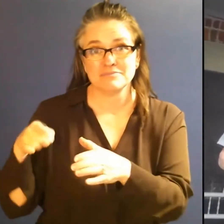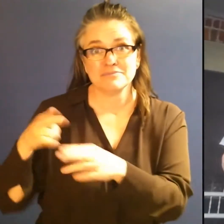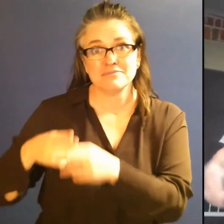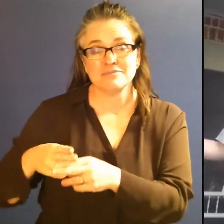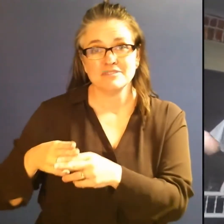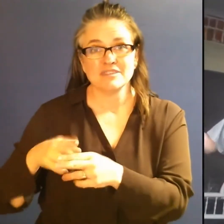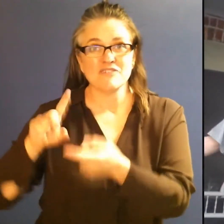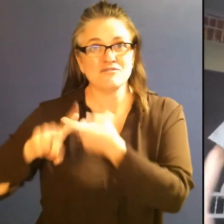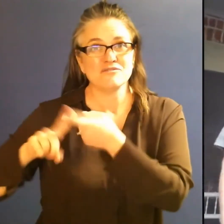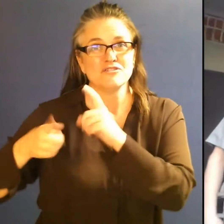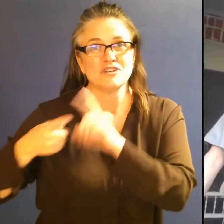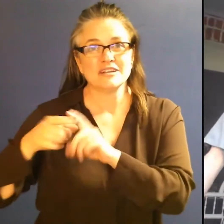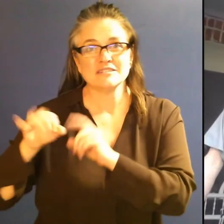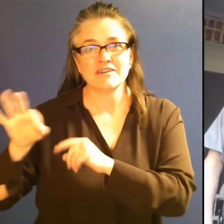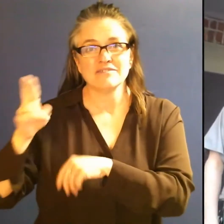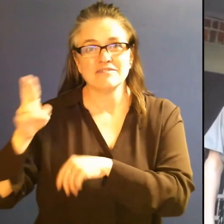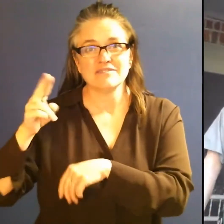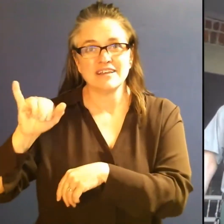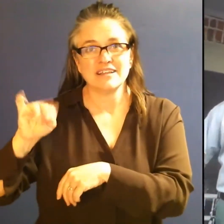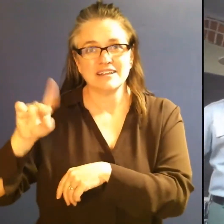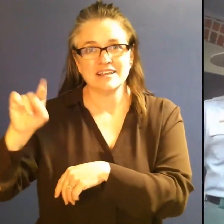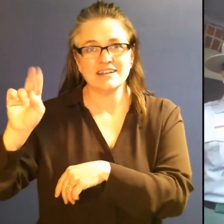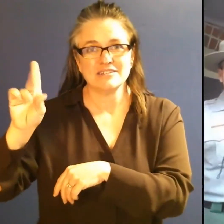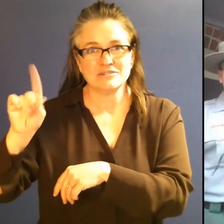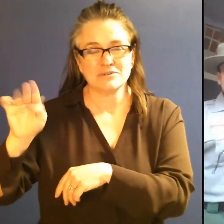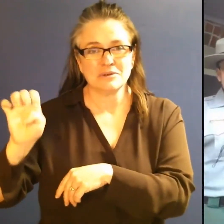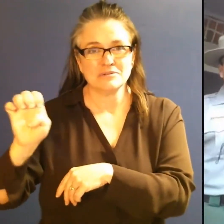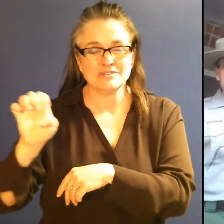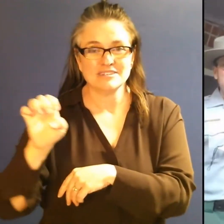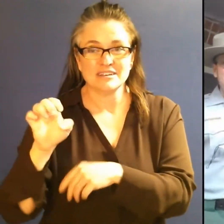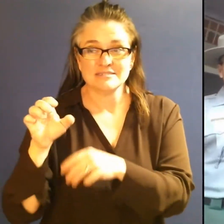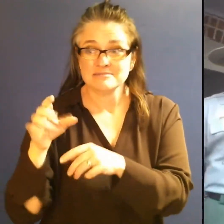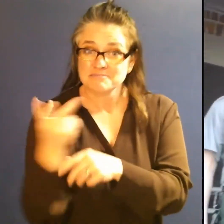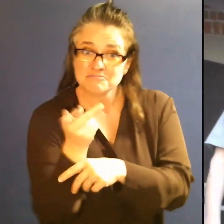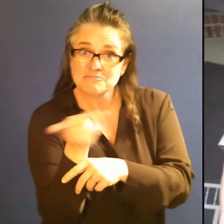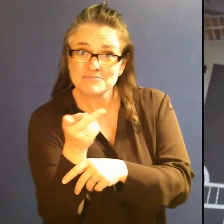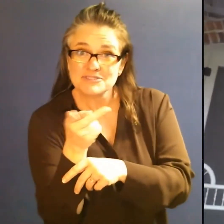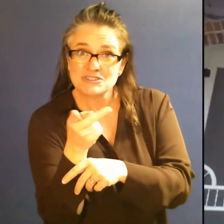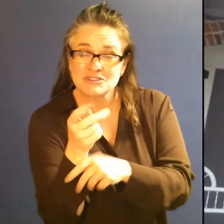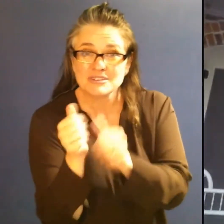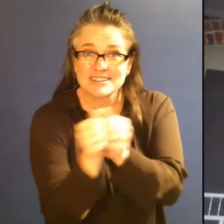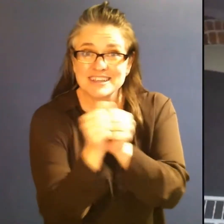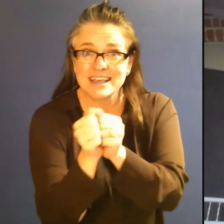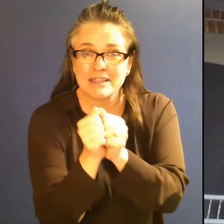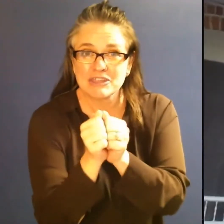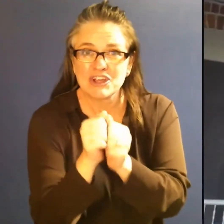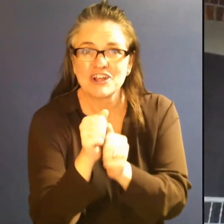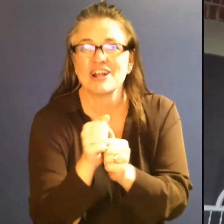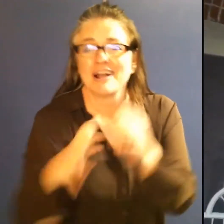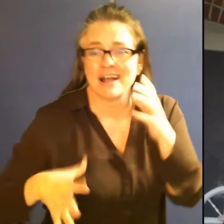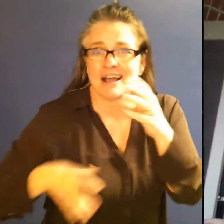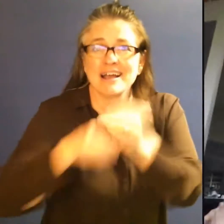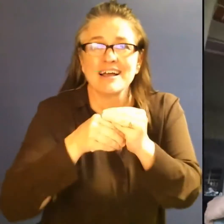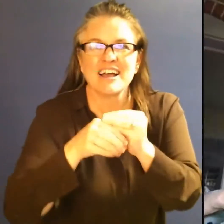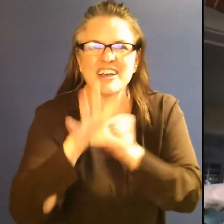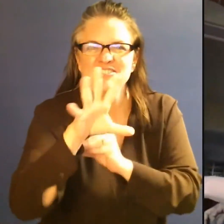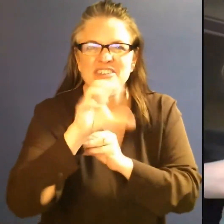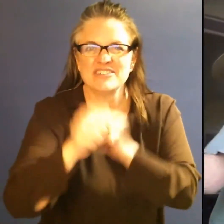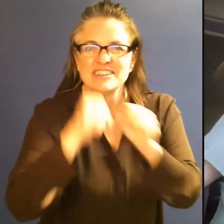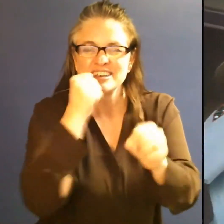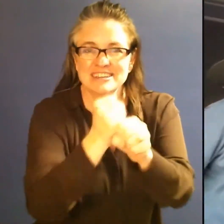50 years of working on a wood stove. So I'm going to let you hear from the experts in here. So we're going to walk on inside right